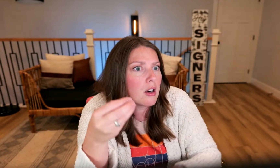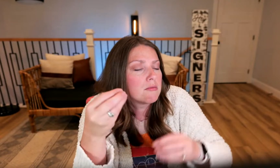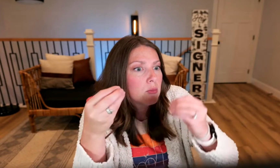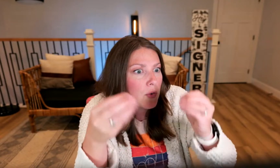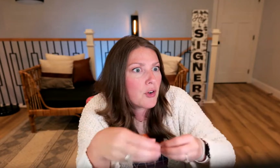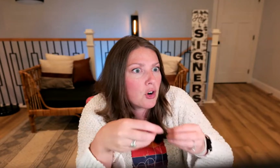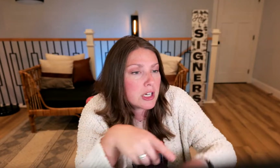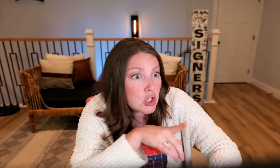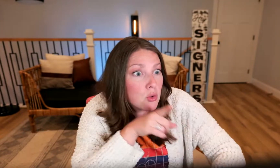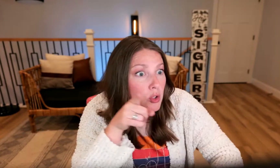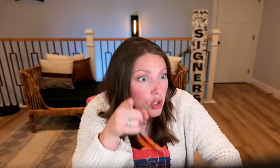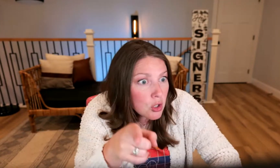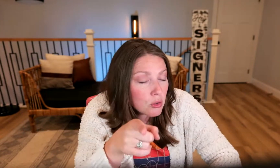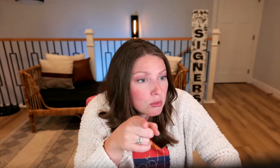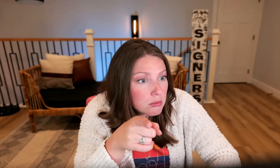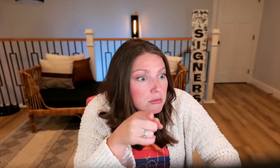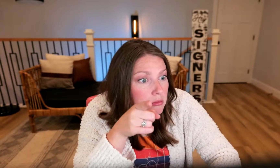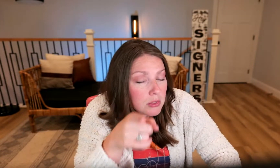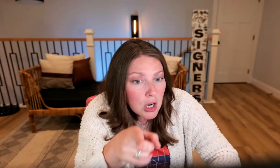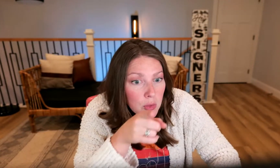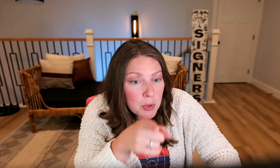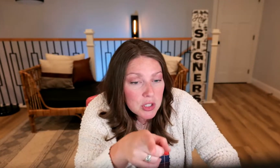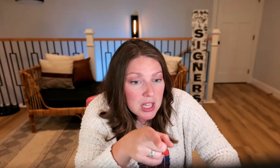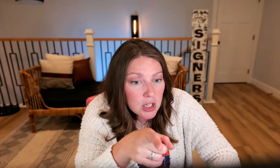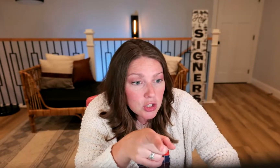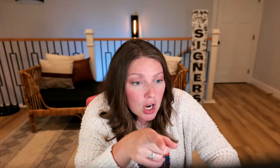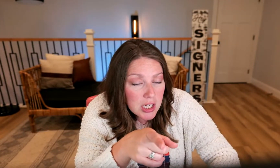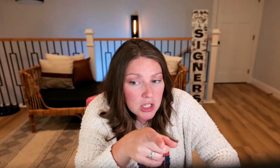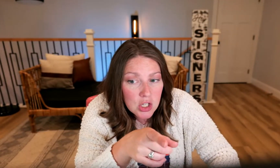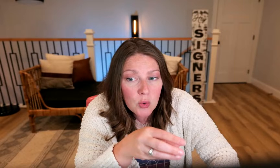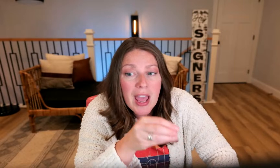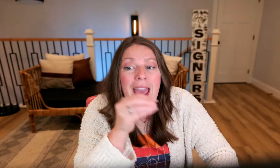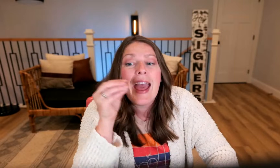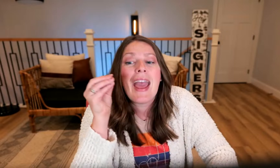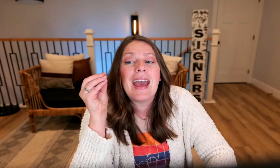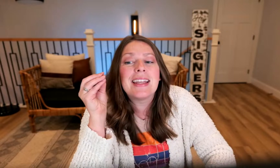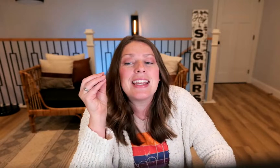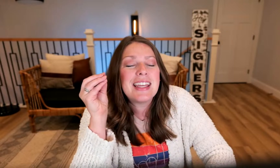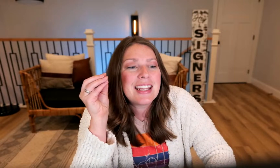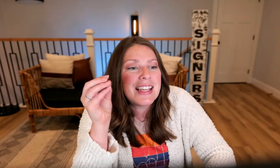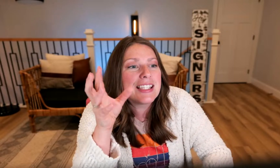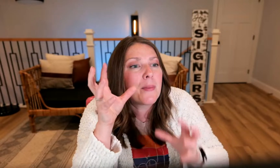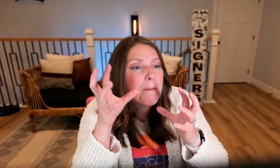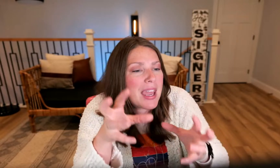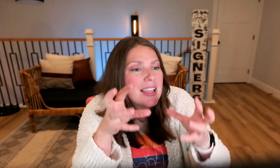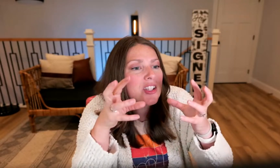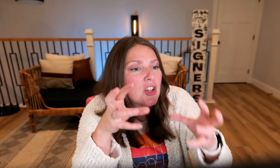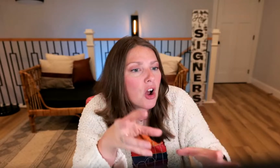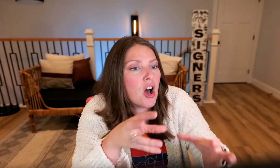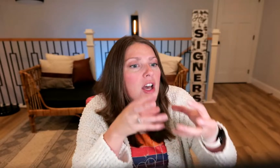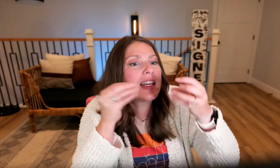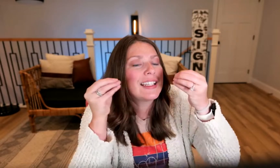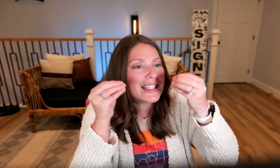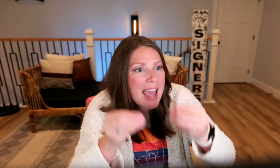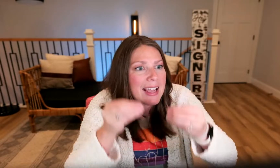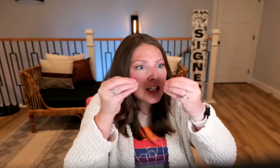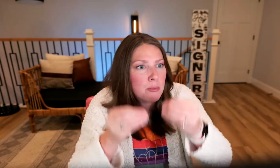are referring to you, you know, the person that you're talking to, and it is based on